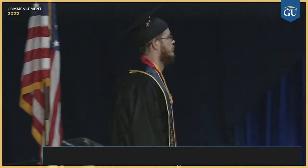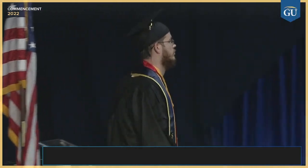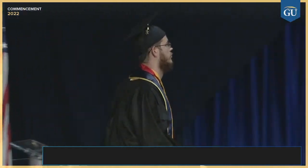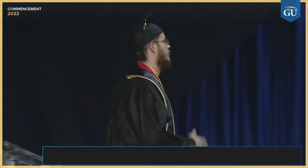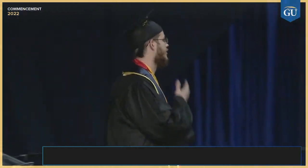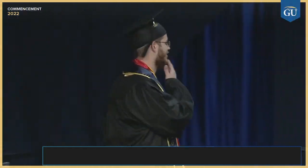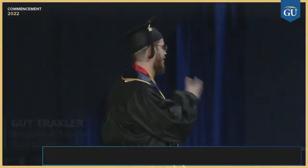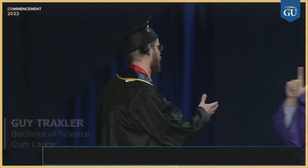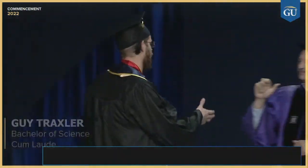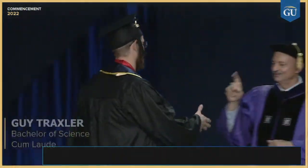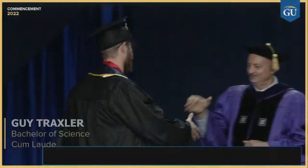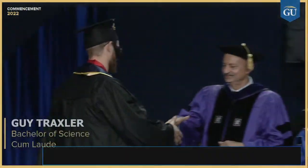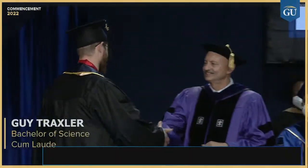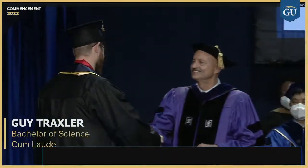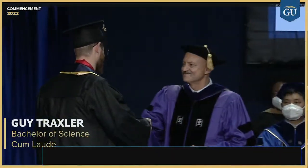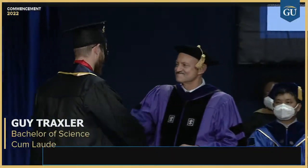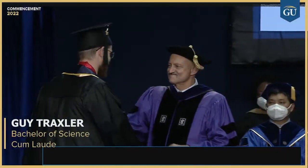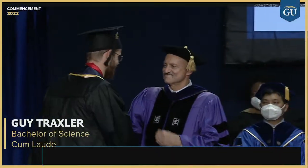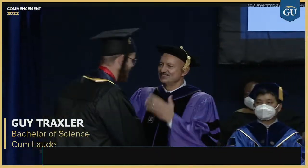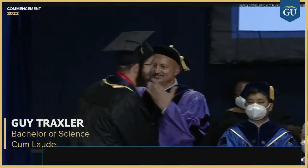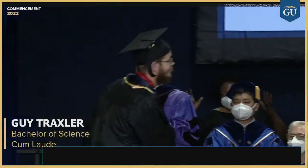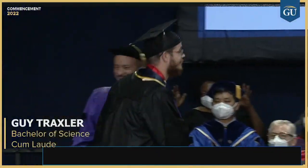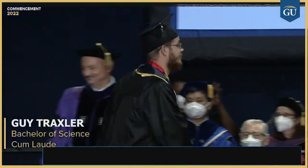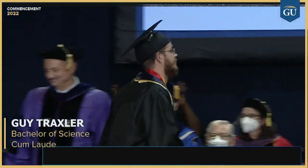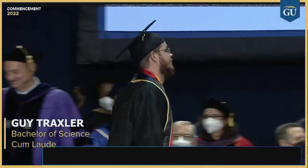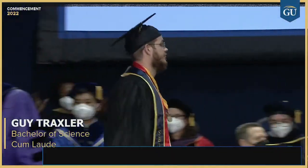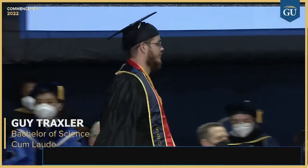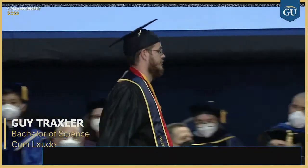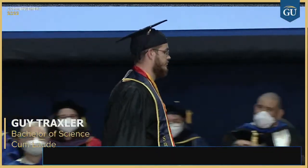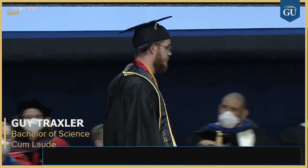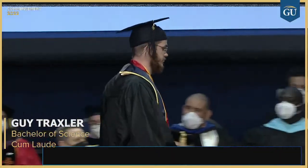Guy Traxler, Bachelor of Science, cum laude.